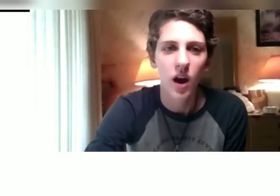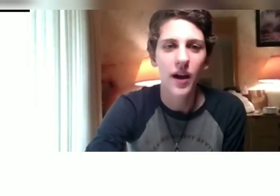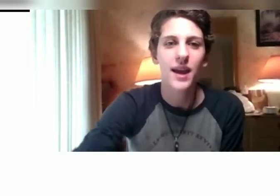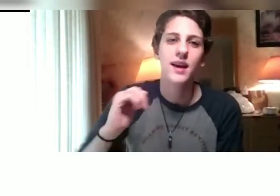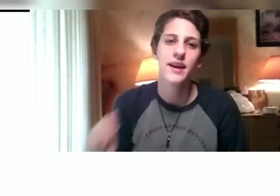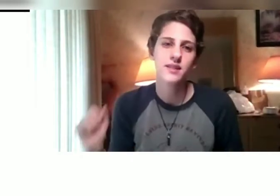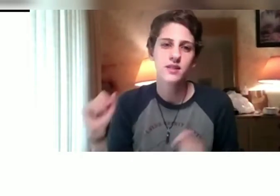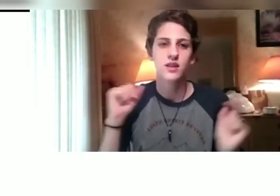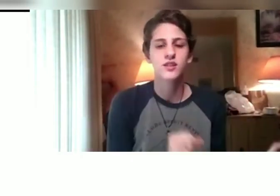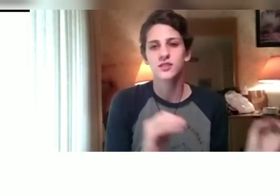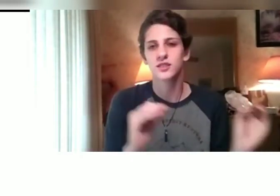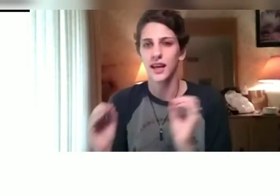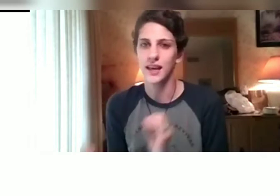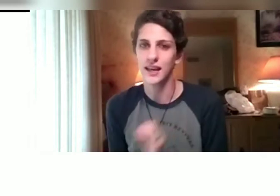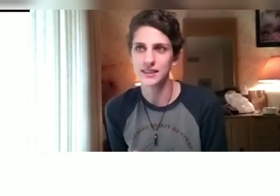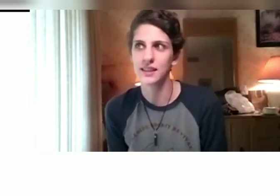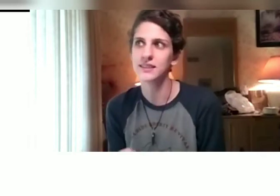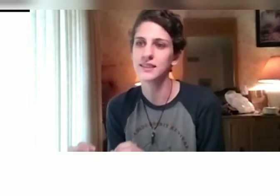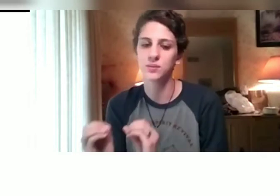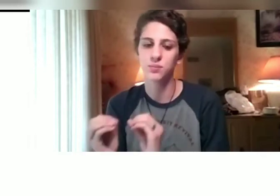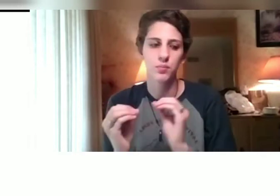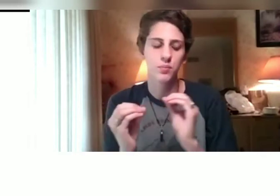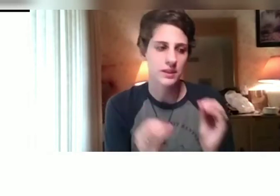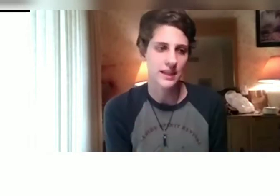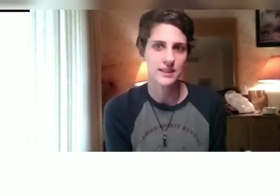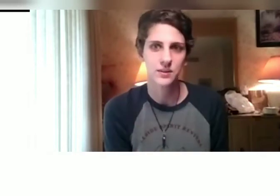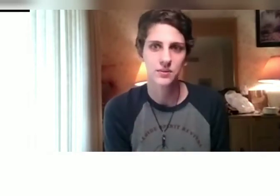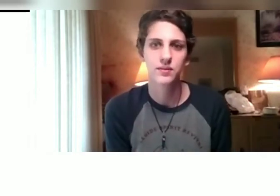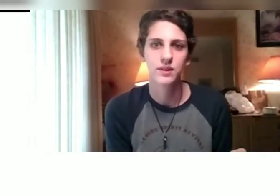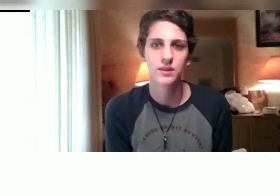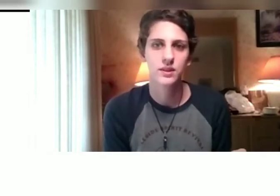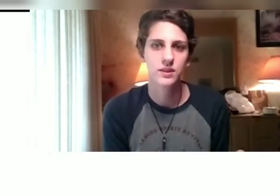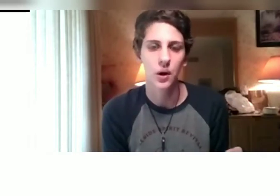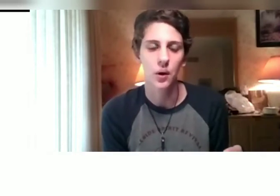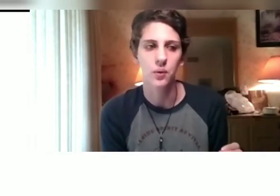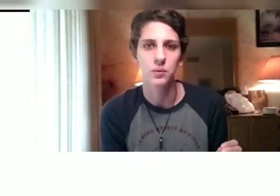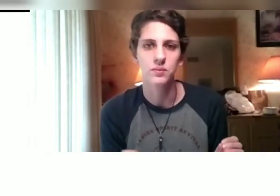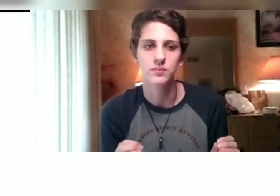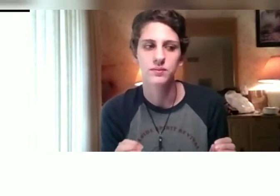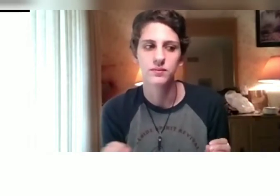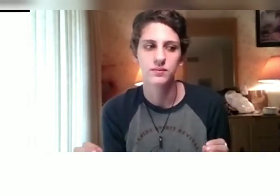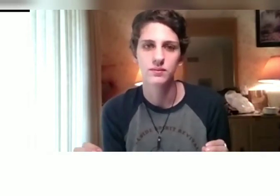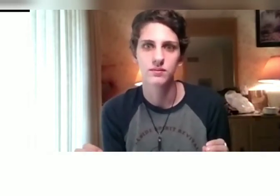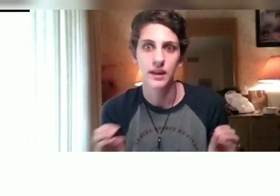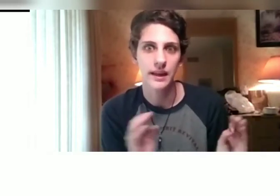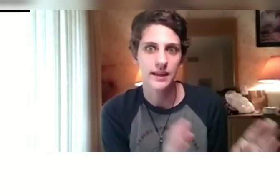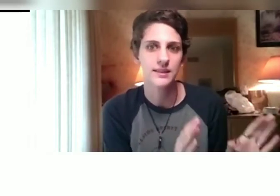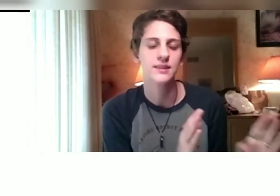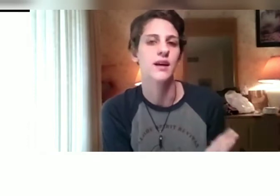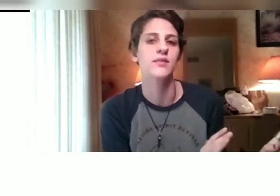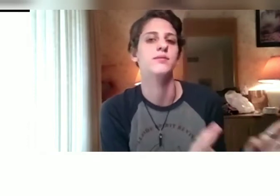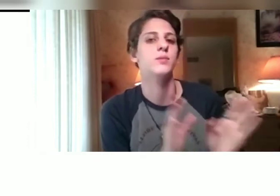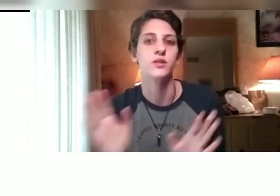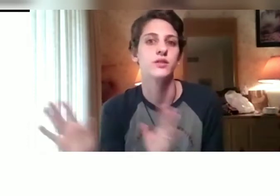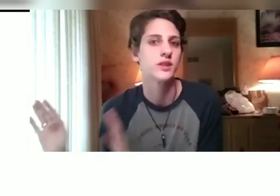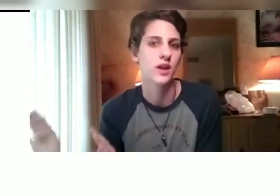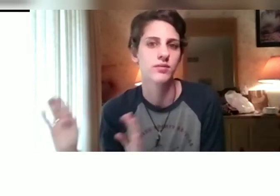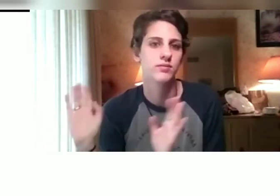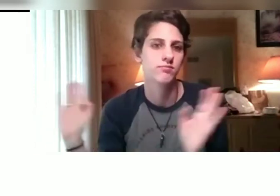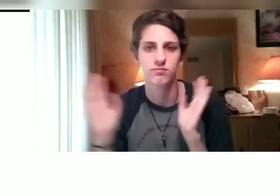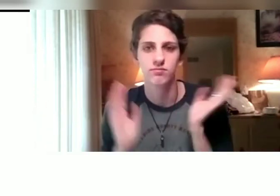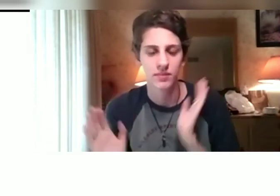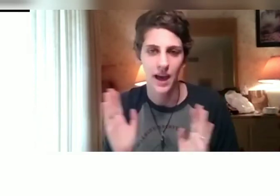Okay, his, hers, its. This is possessive. So his stuff, her